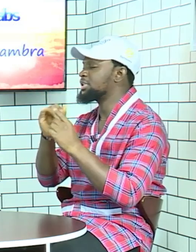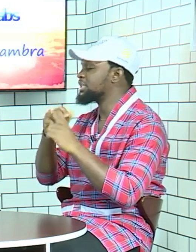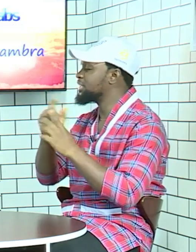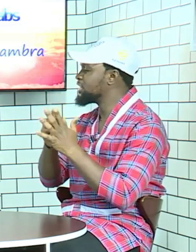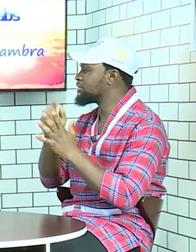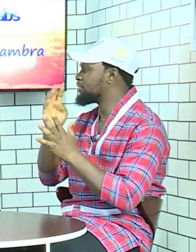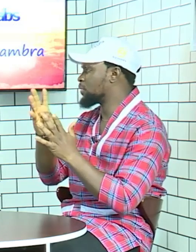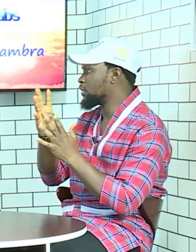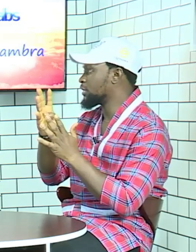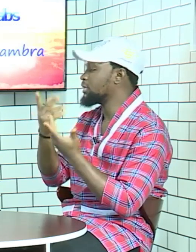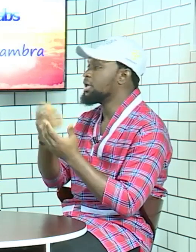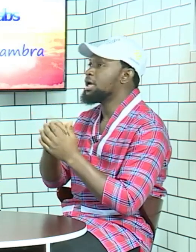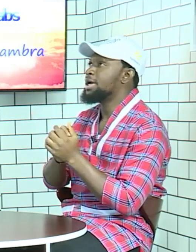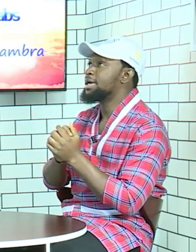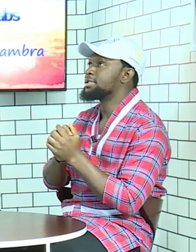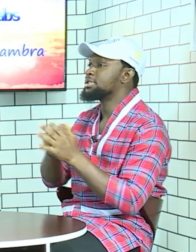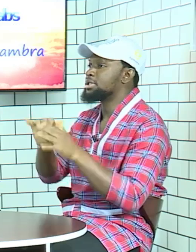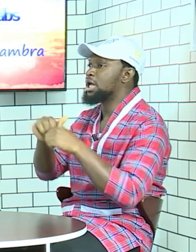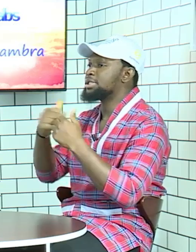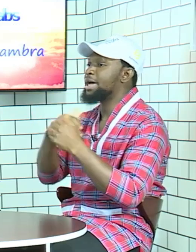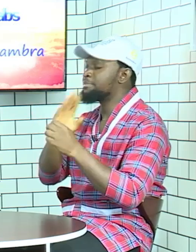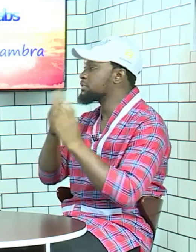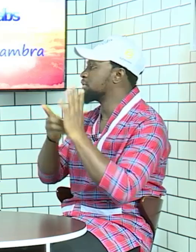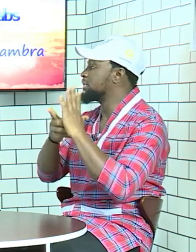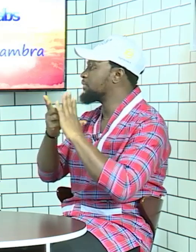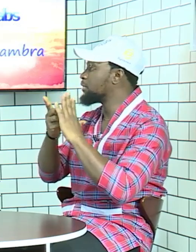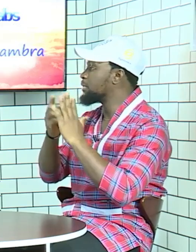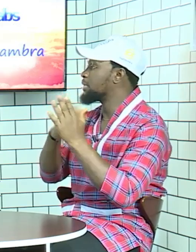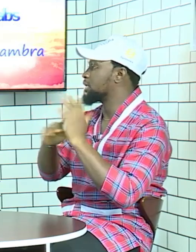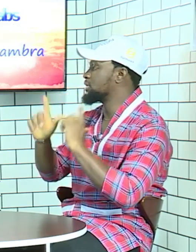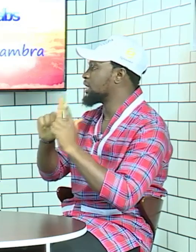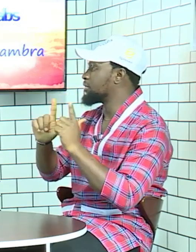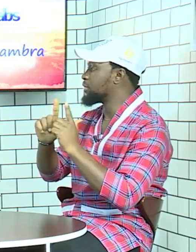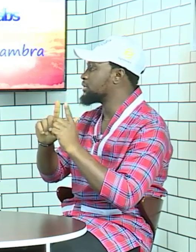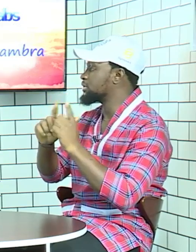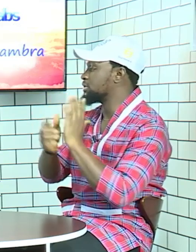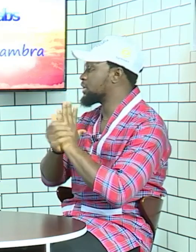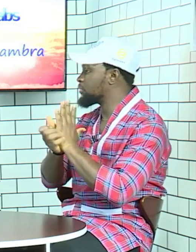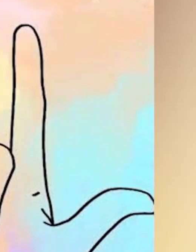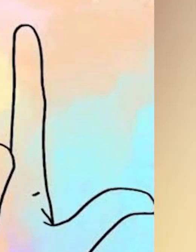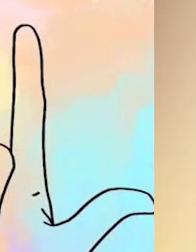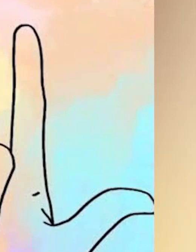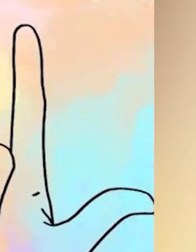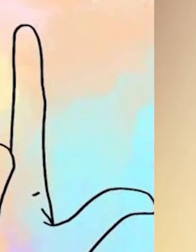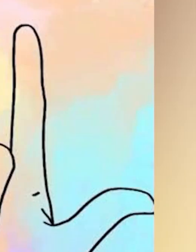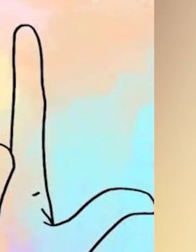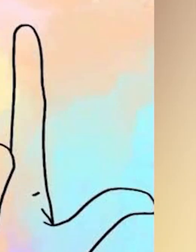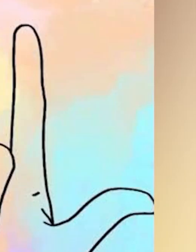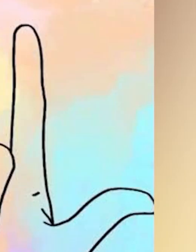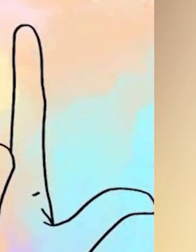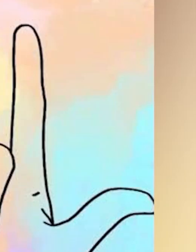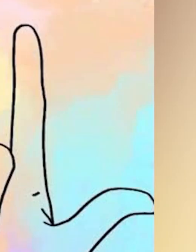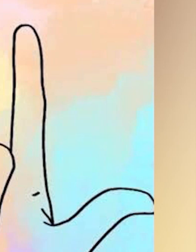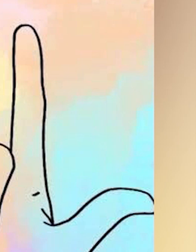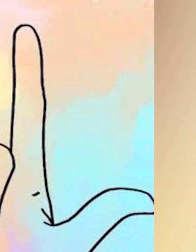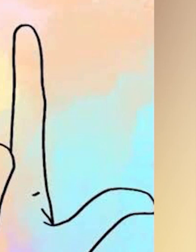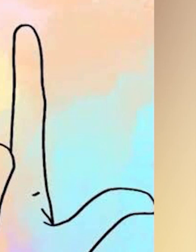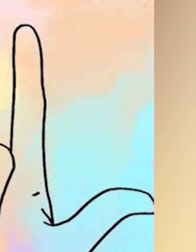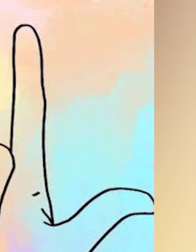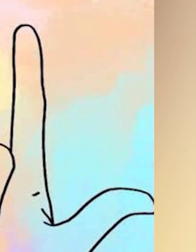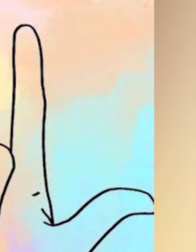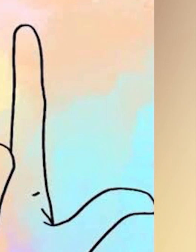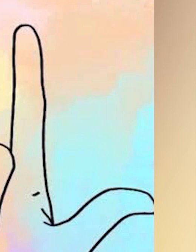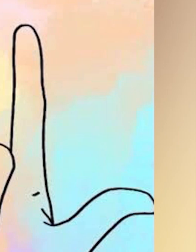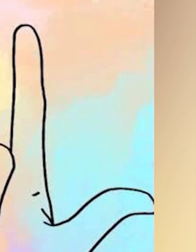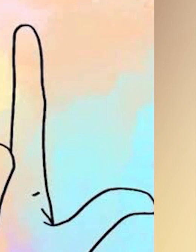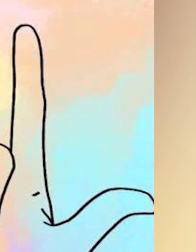interpreting at the age of 4, and that's how I've been developing my sign language skills, because that's the only way I can use to